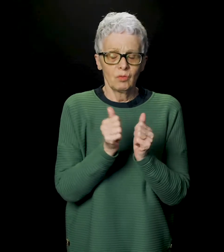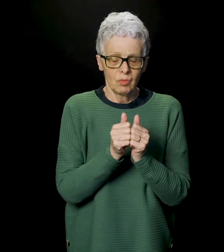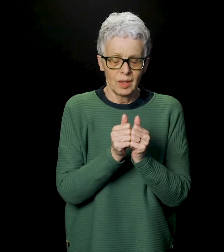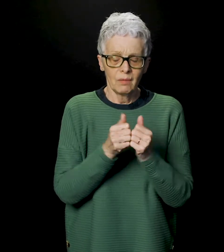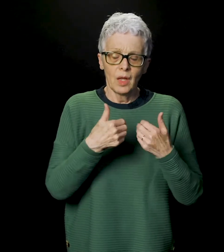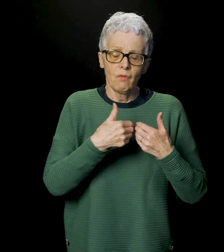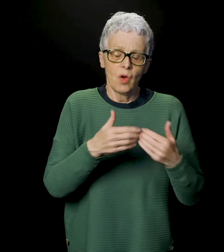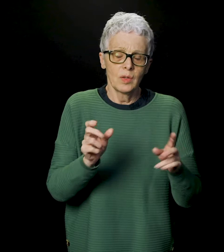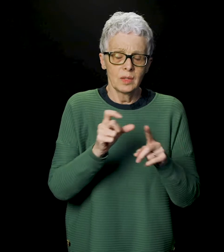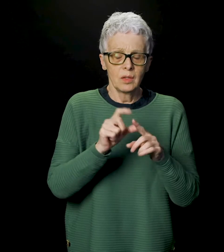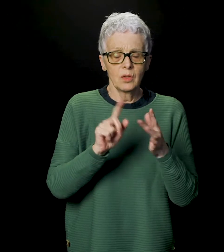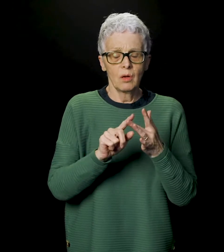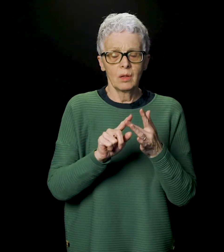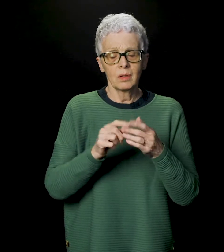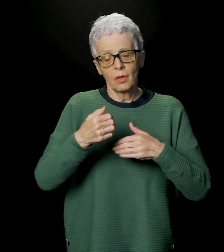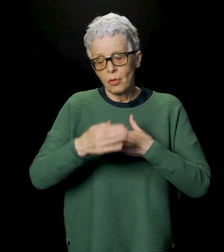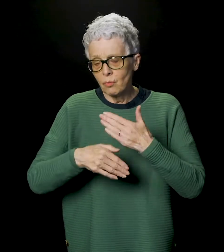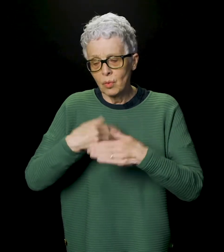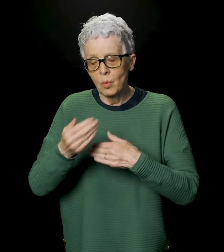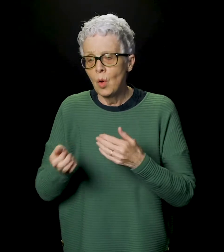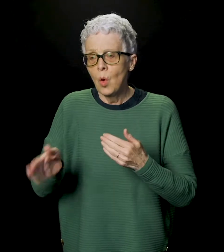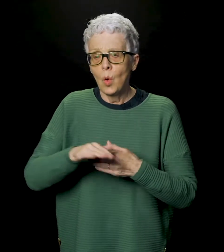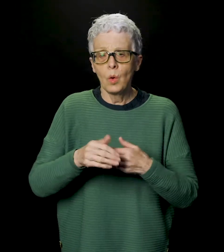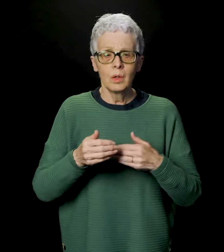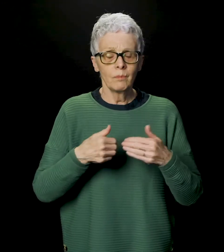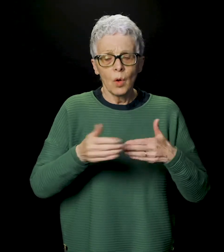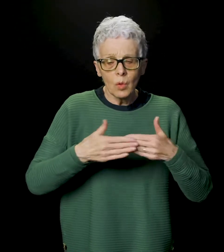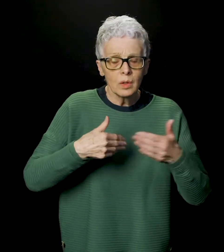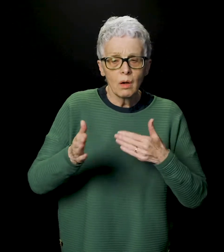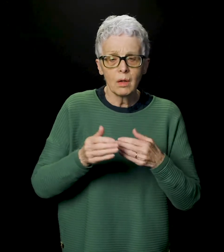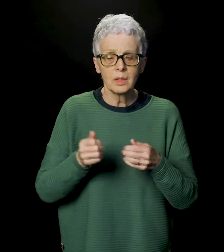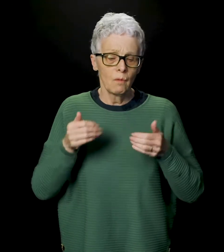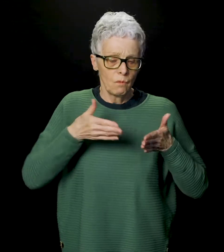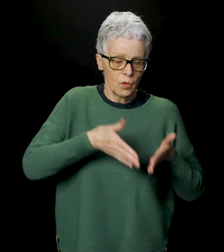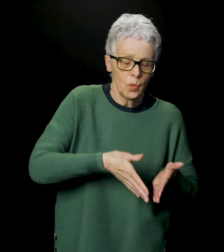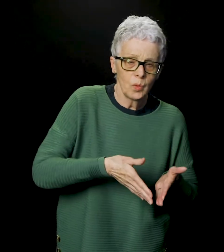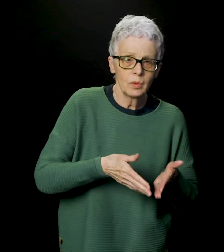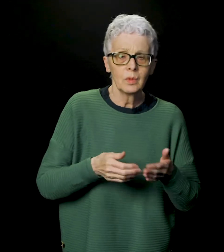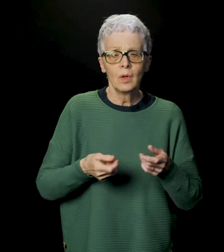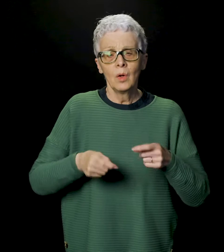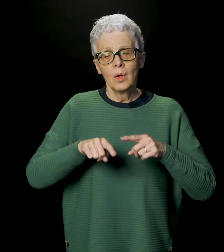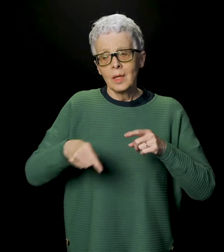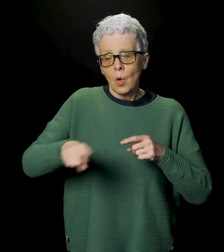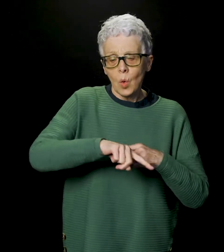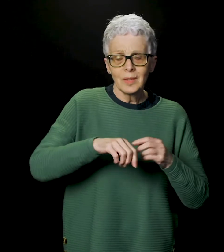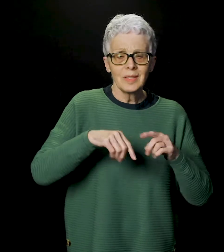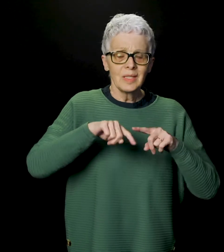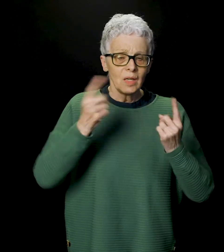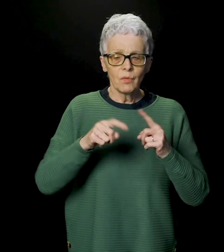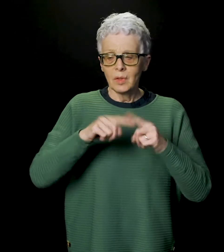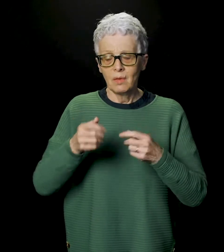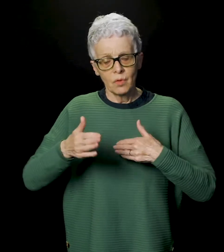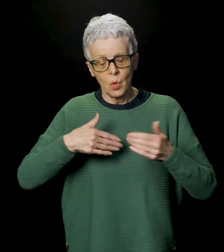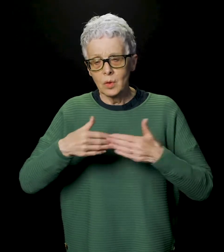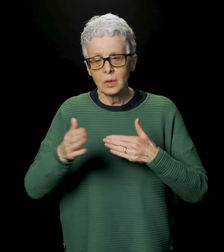Di and go through all the practical arrangements of funeral and all those sorts of things. God, we lift them to